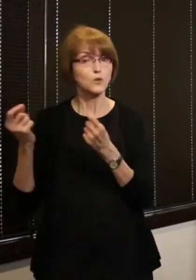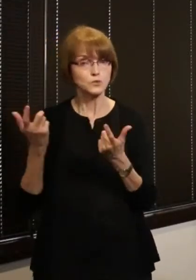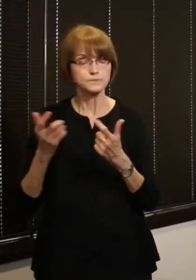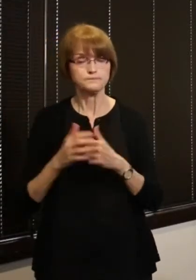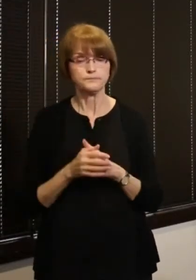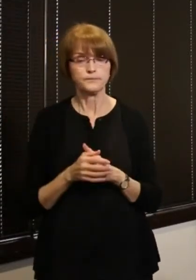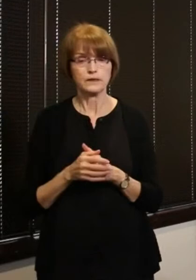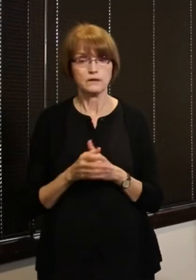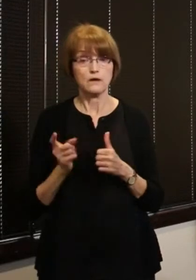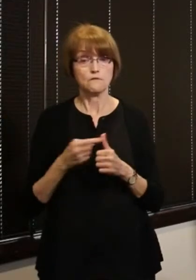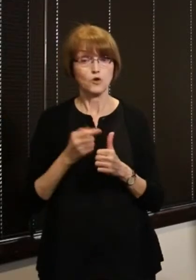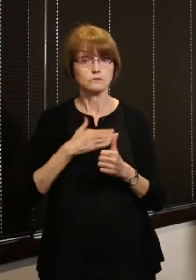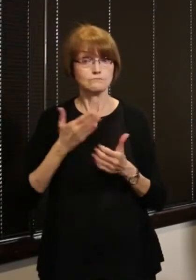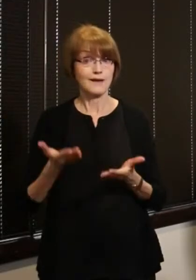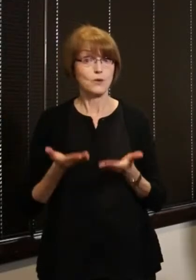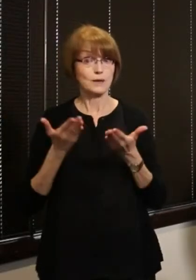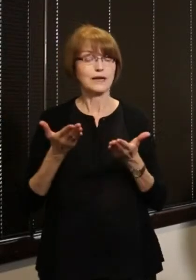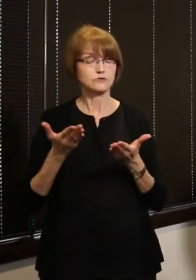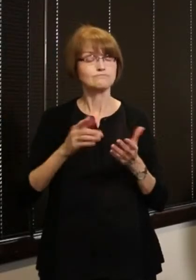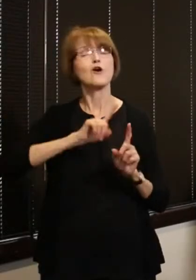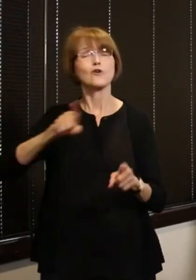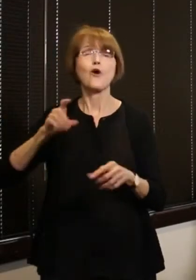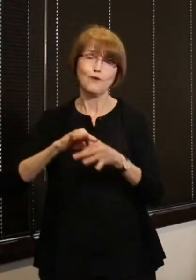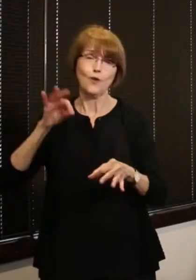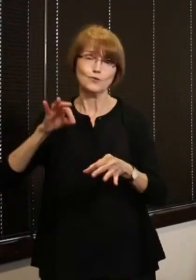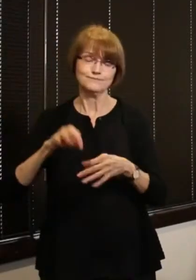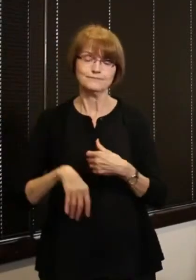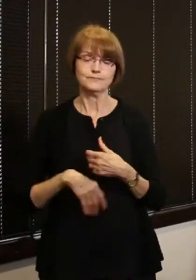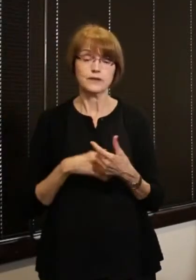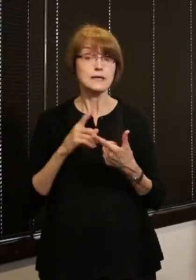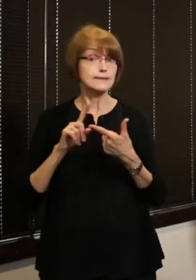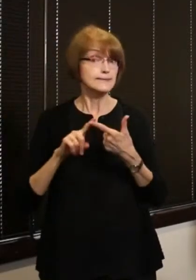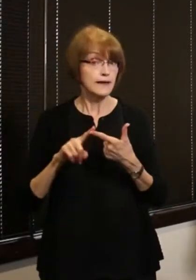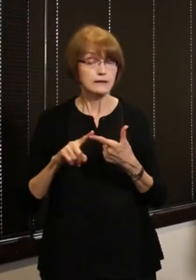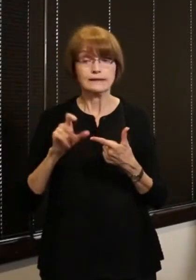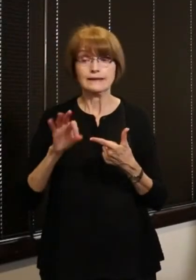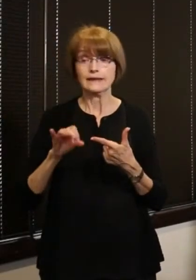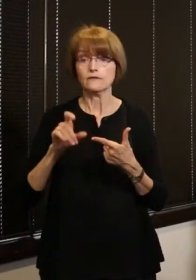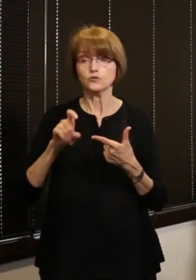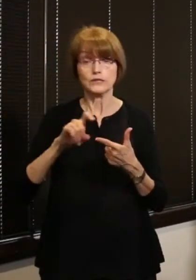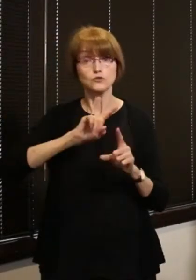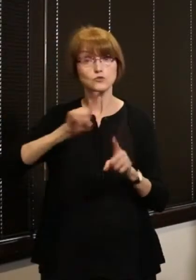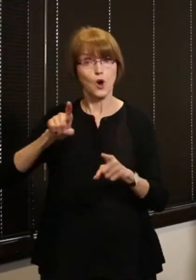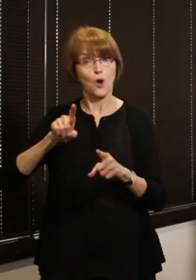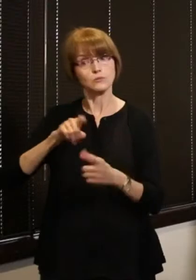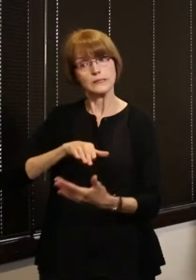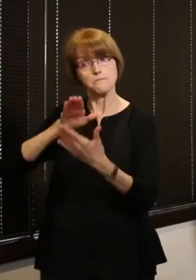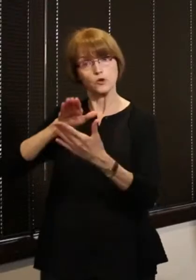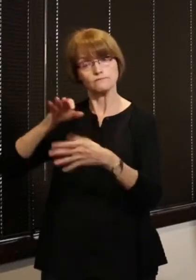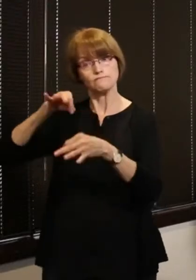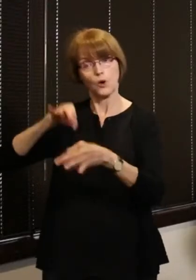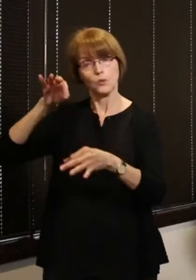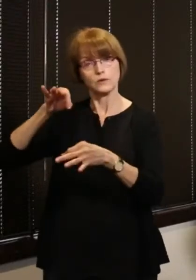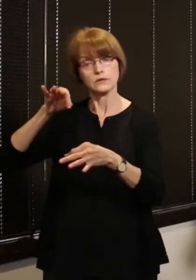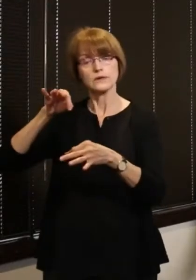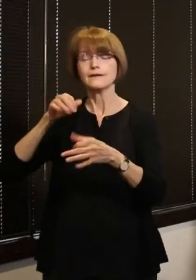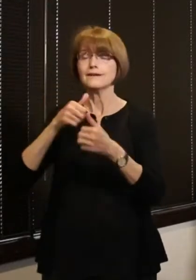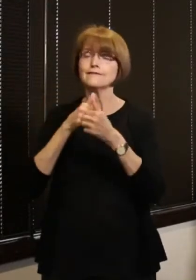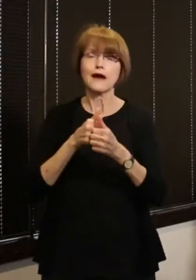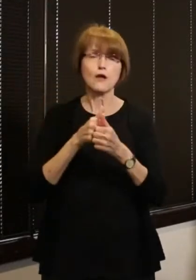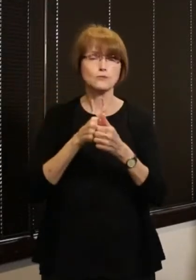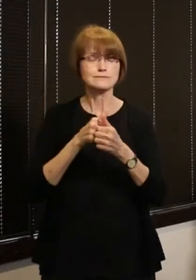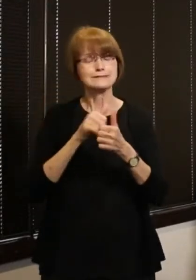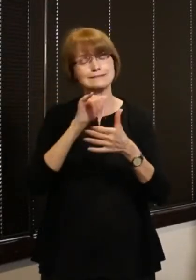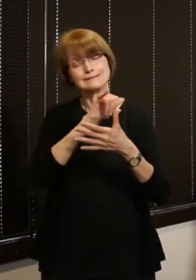first of all, my recommendation is to vote. But secondly, if you need to go to a polling place, then practice all of those things that